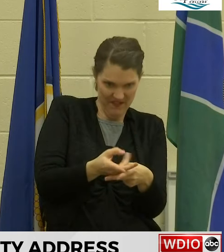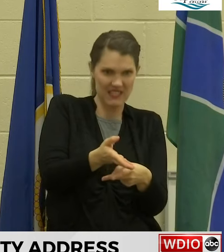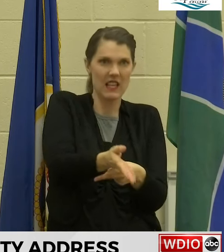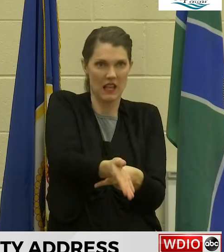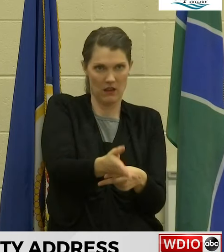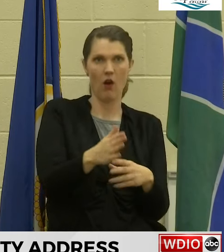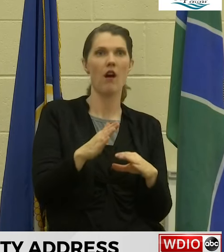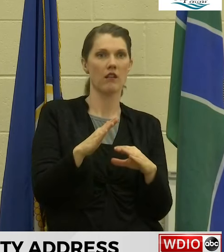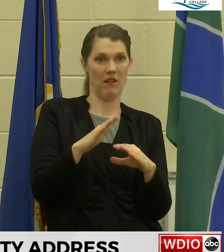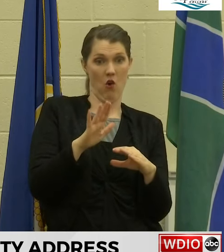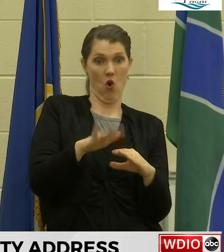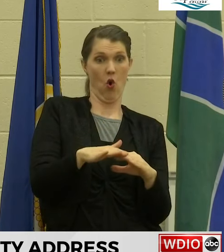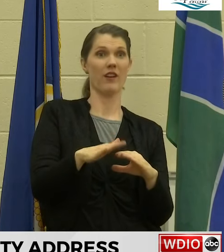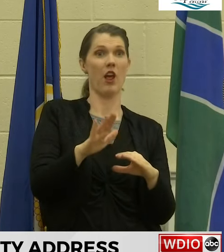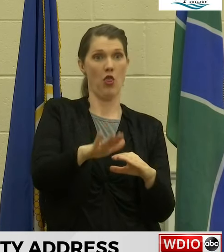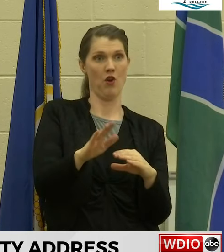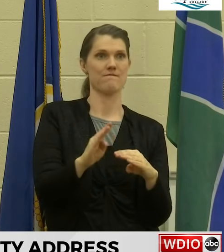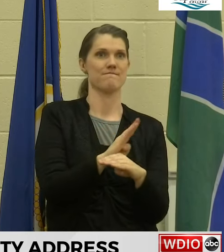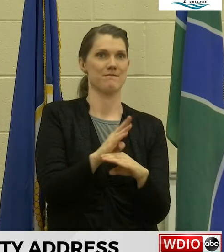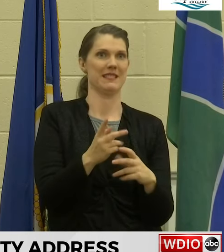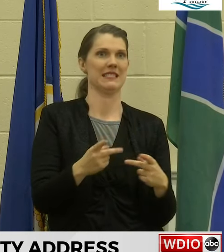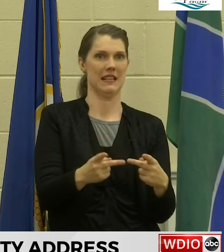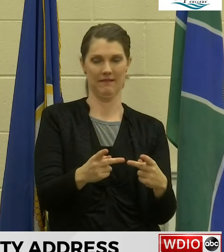facilities on site.